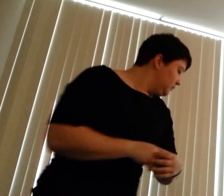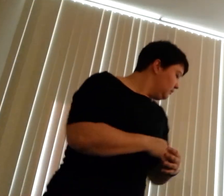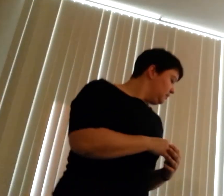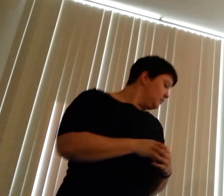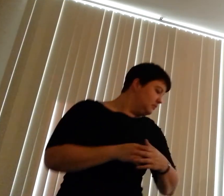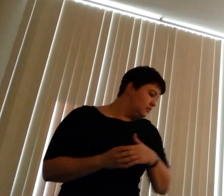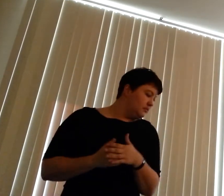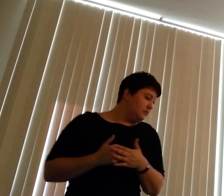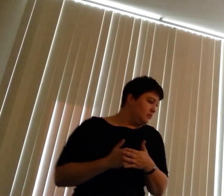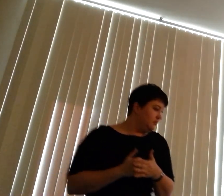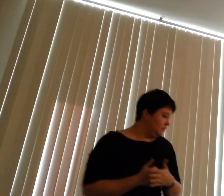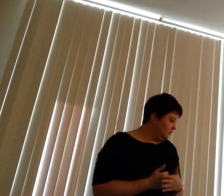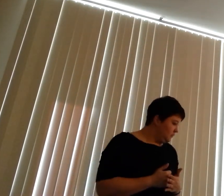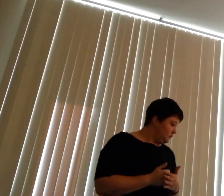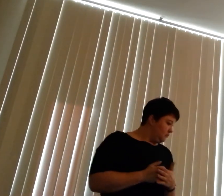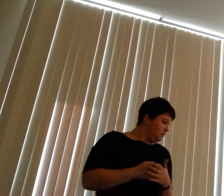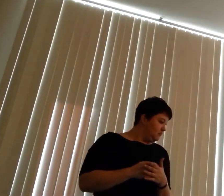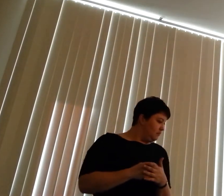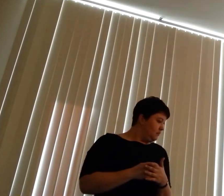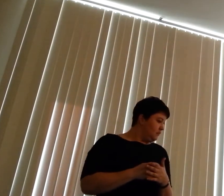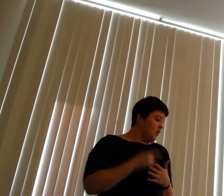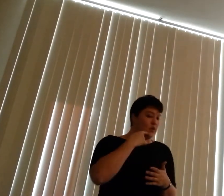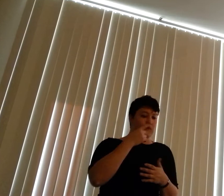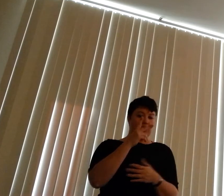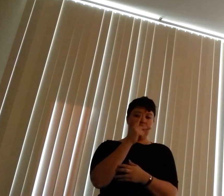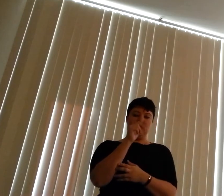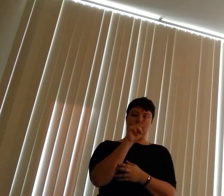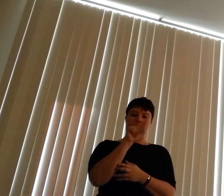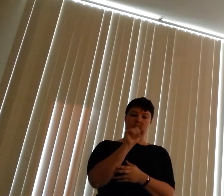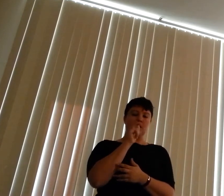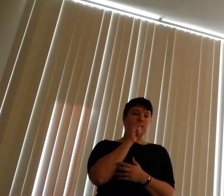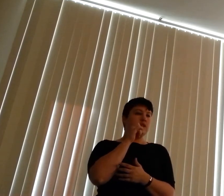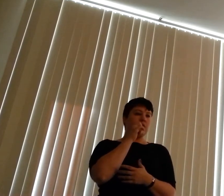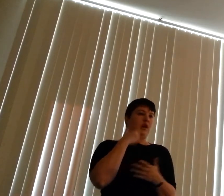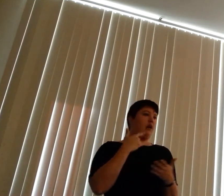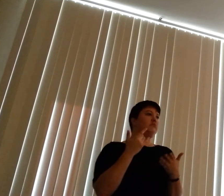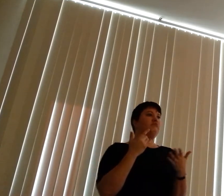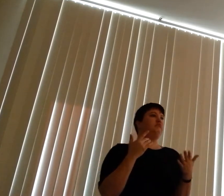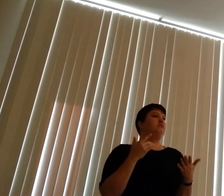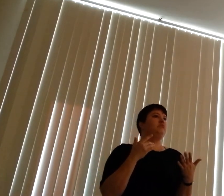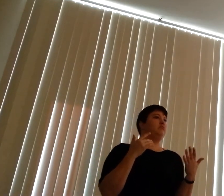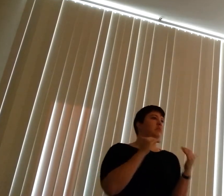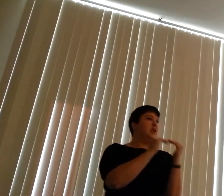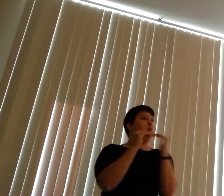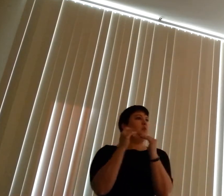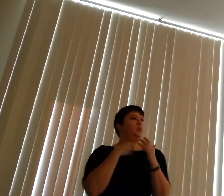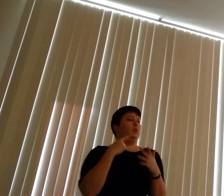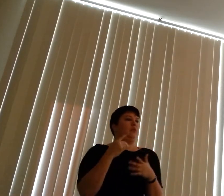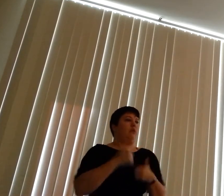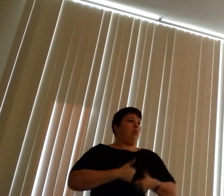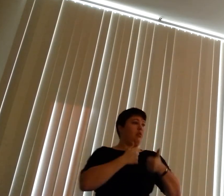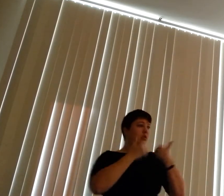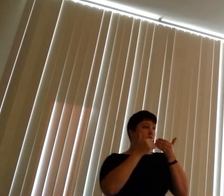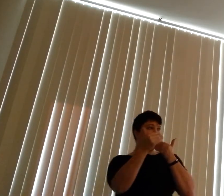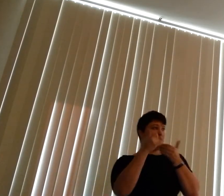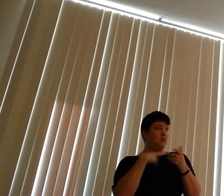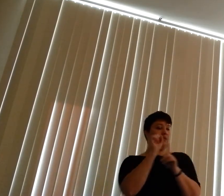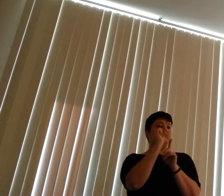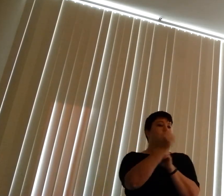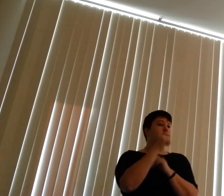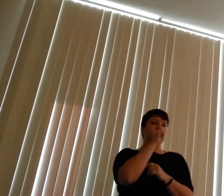That it wouldn't be wrong to save the person who would live longer in the unequal lifespan case straight away.